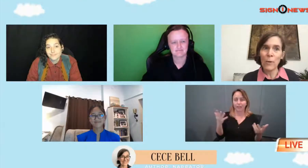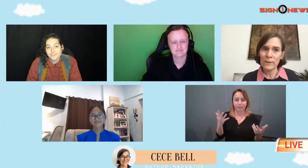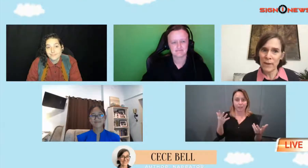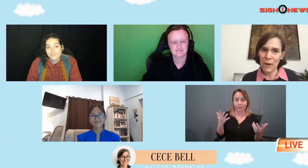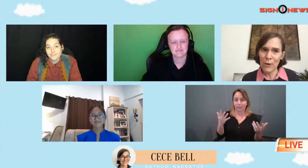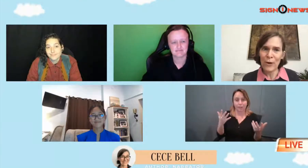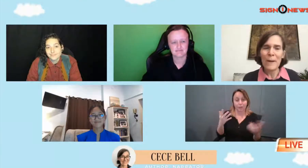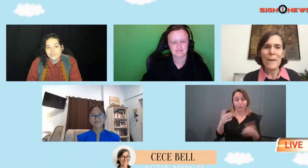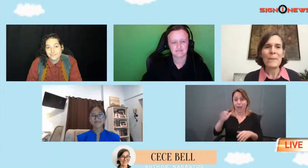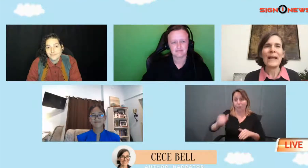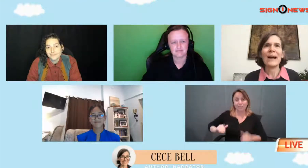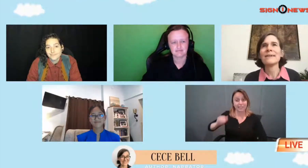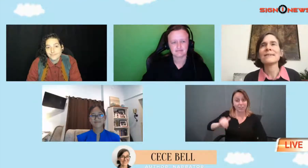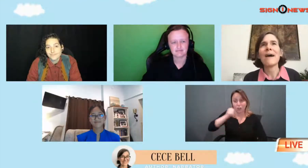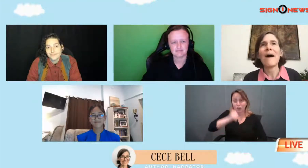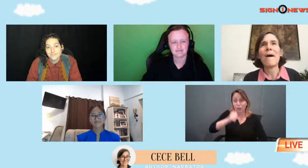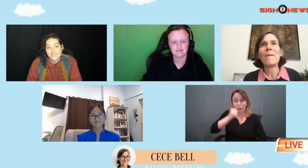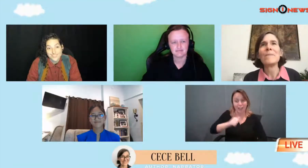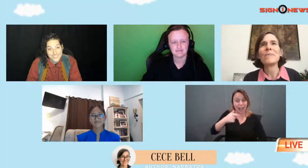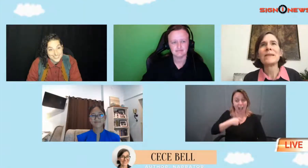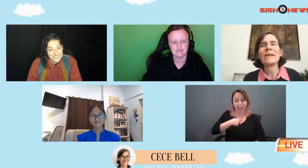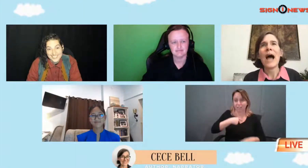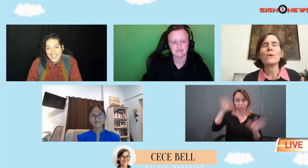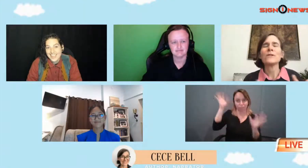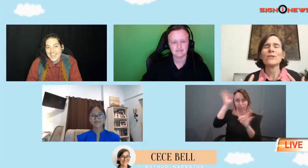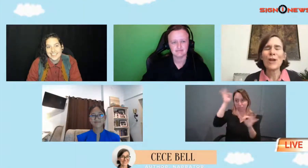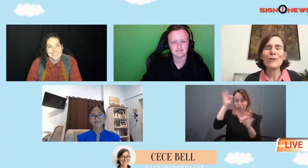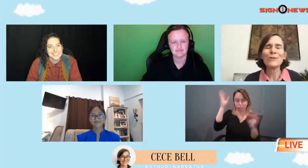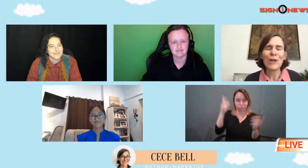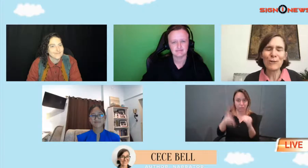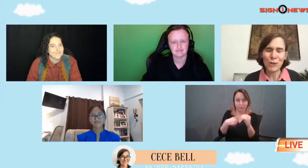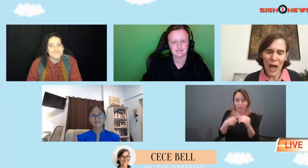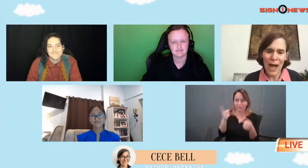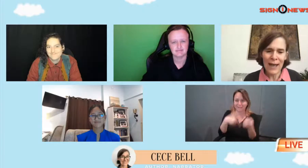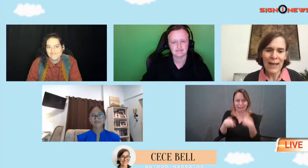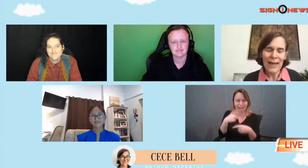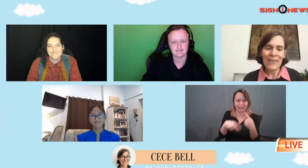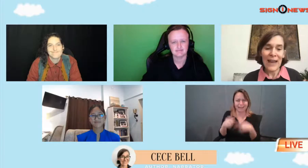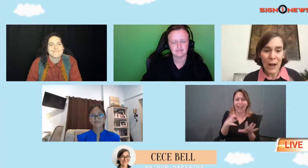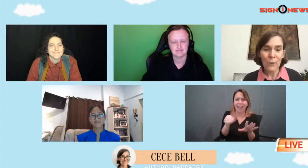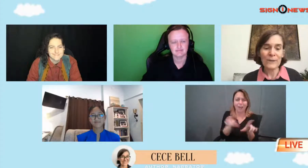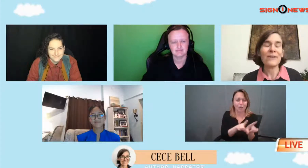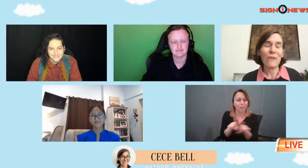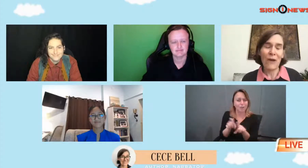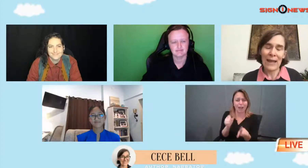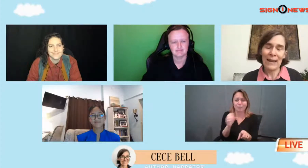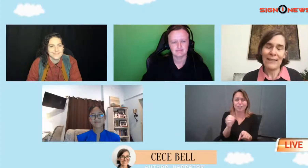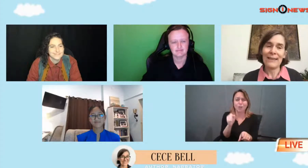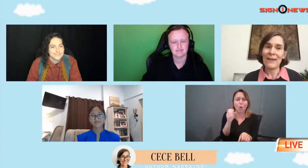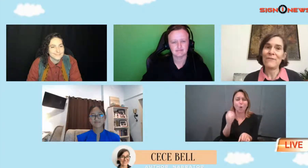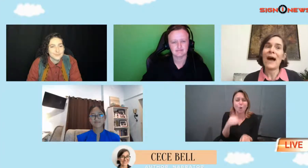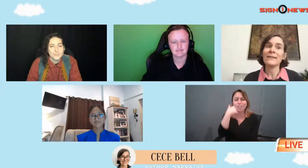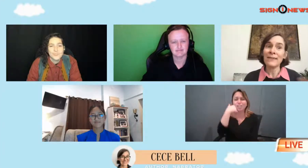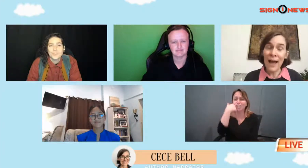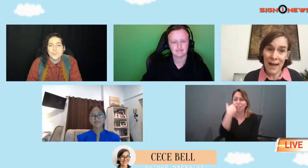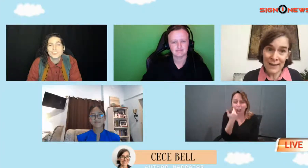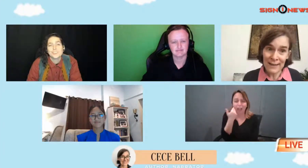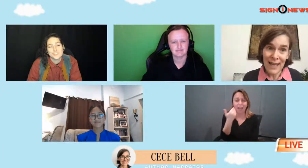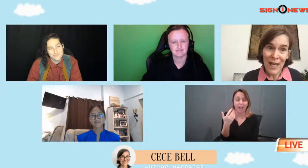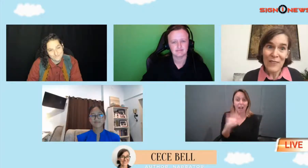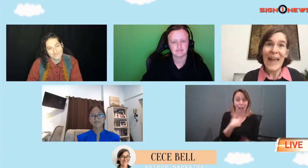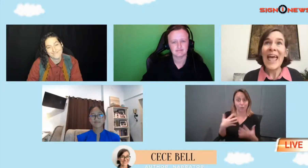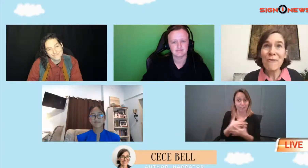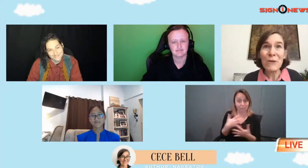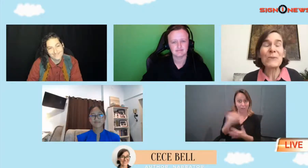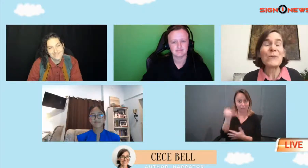language when I was younger, because I was so shy that I was afraid that if I